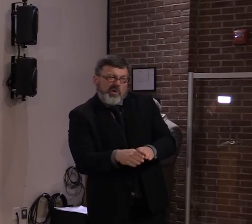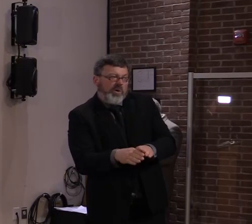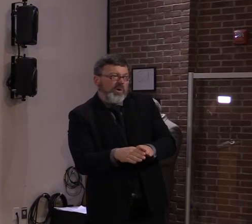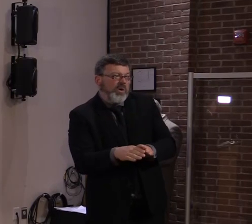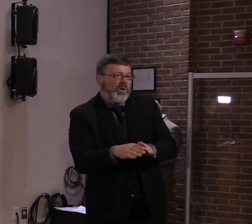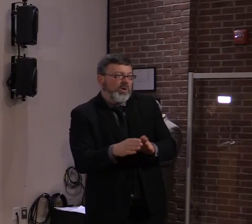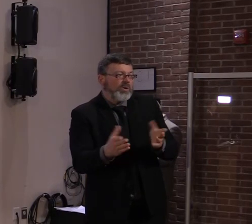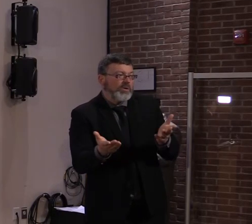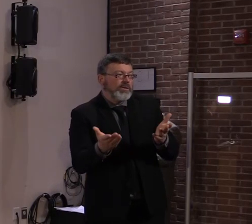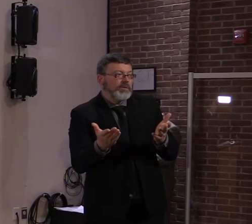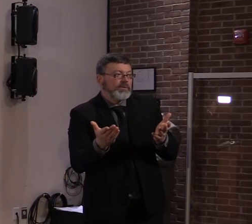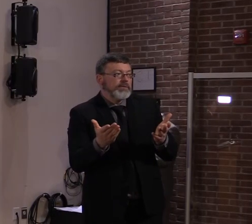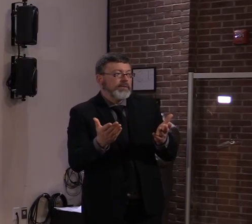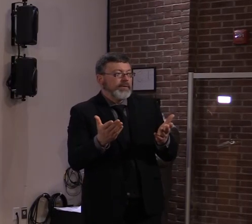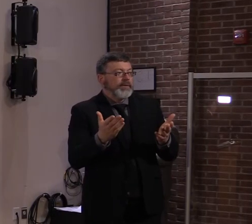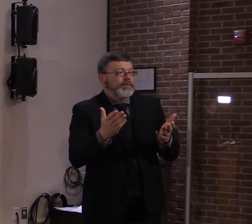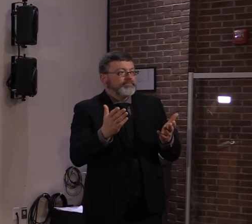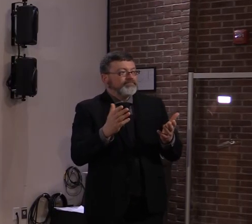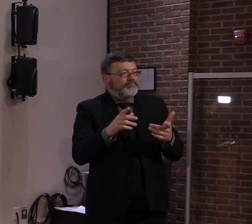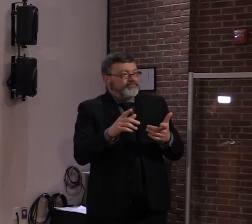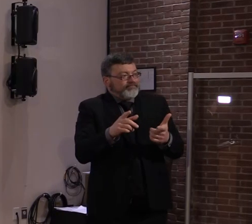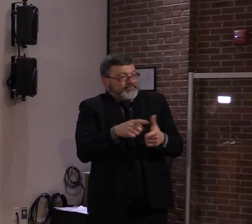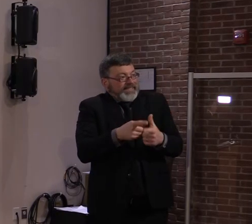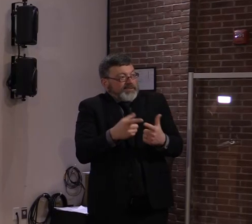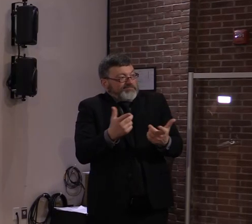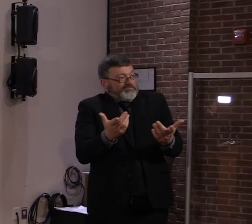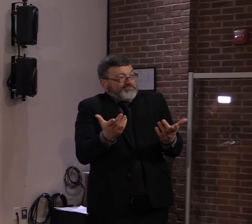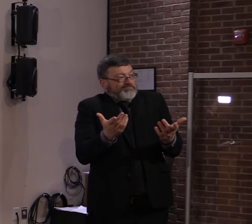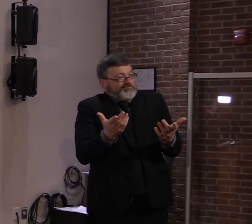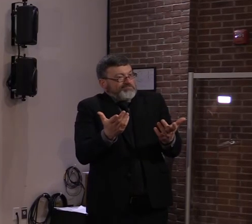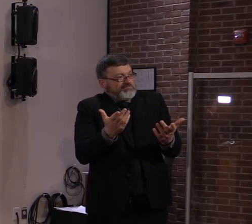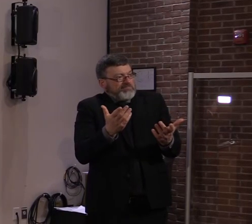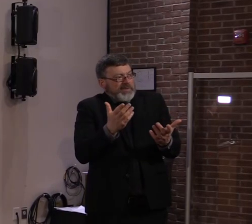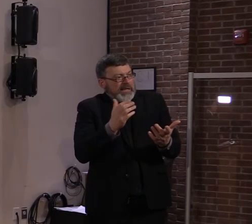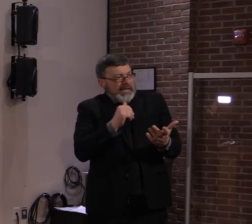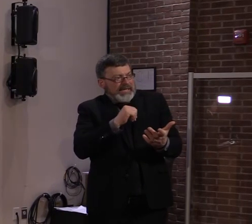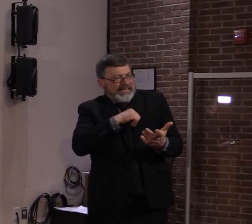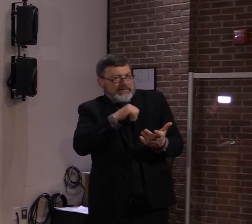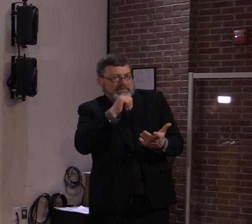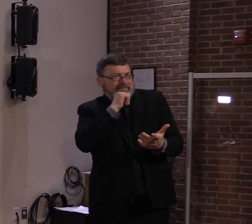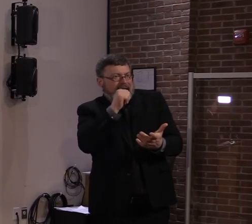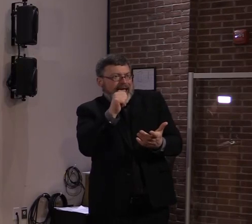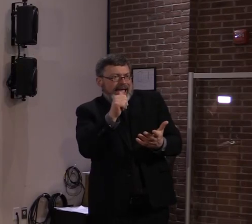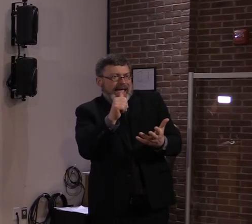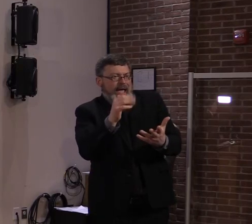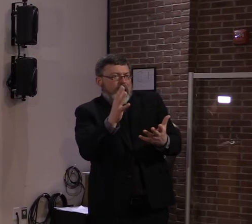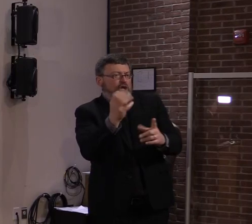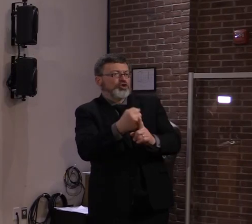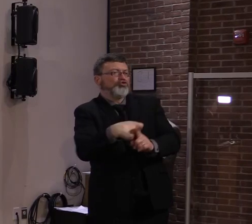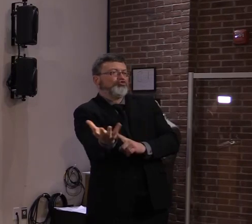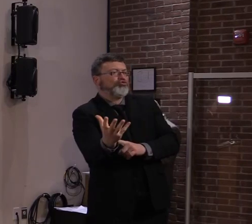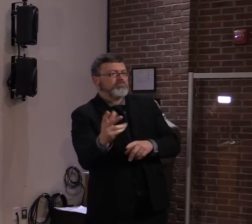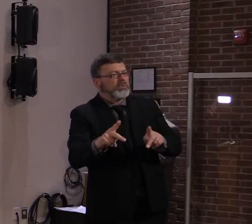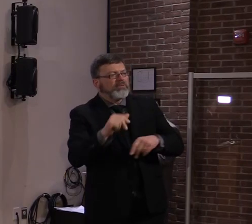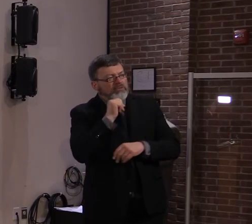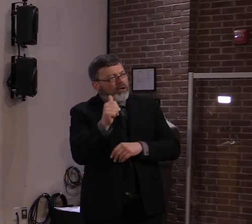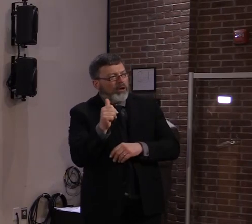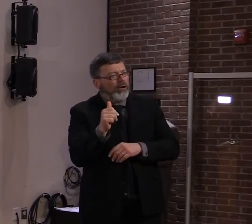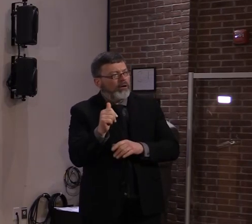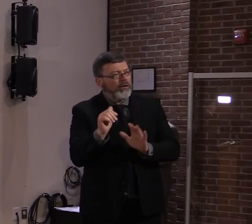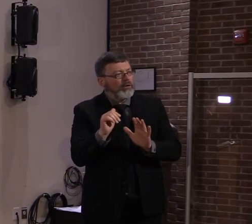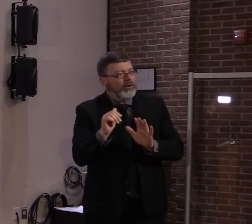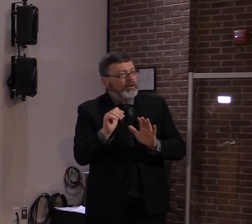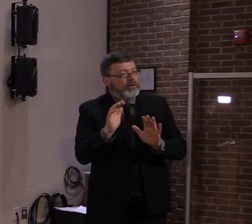causing undue harm to the employer or its negotiations with a financing company,